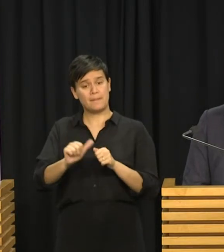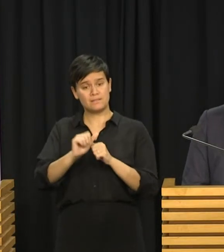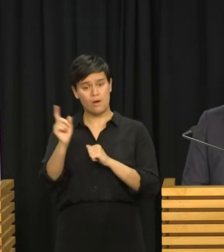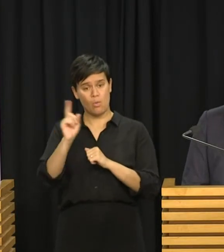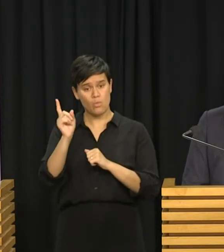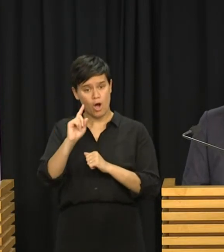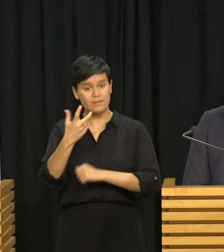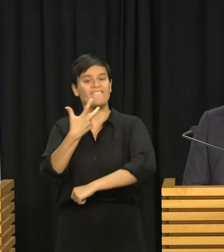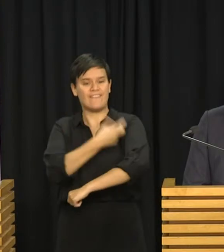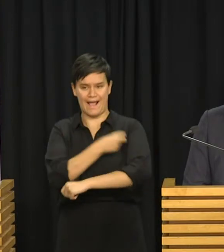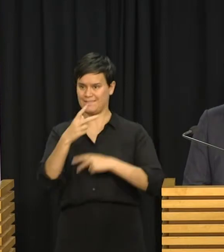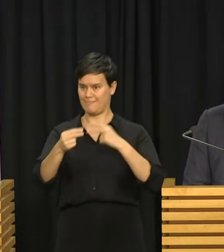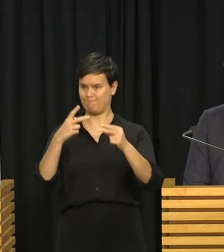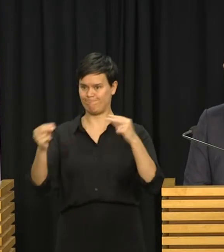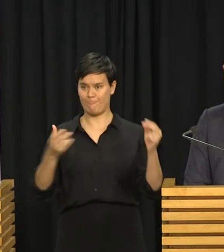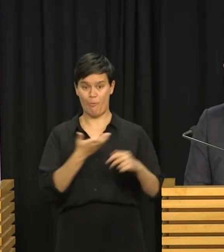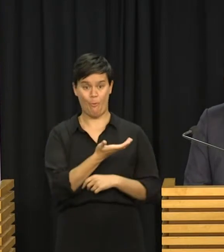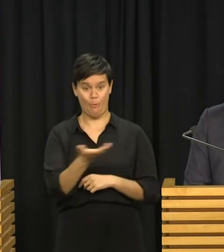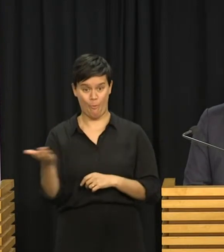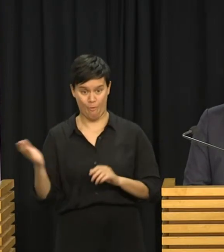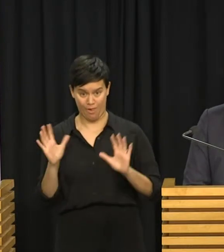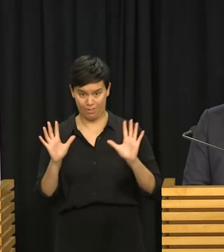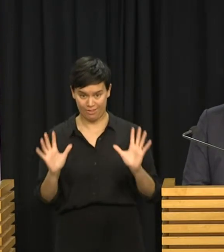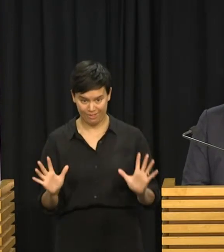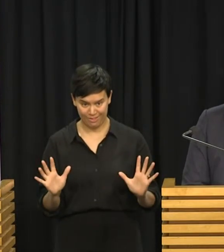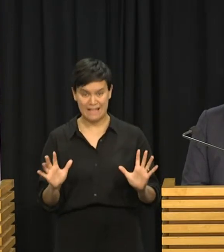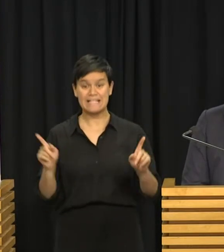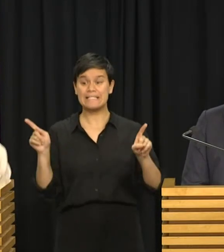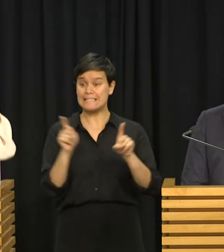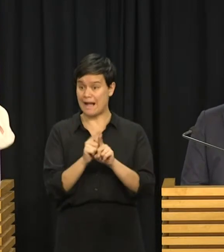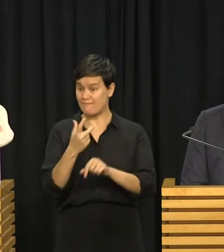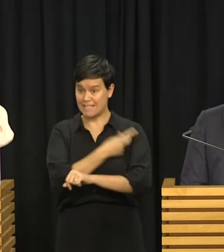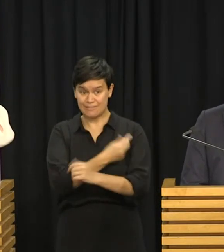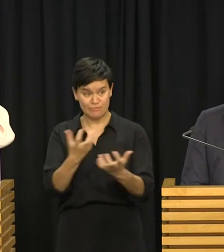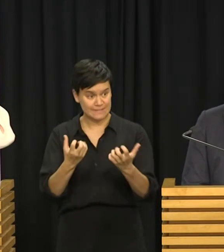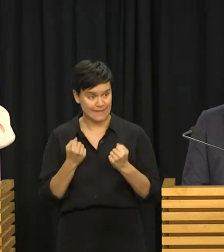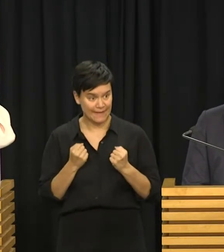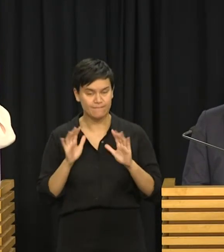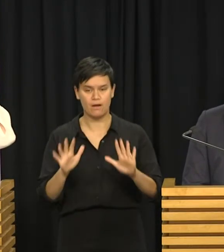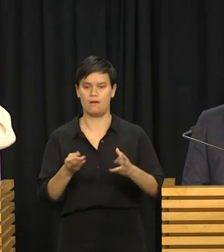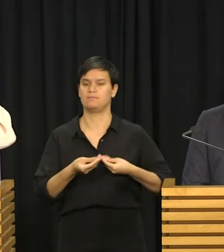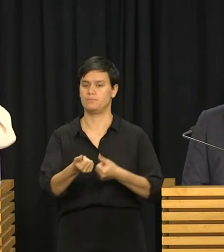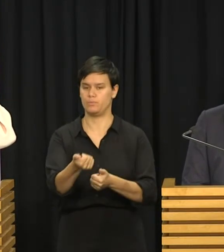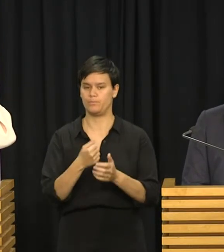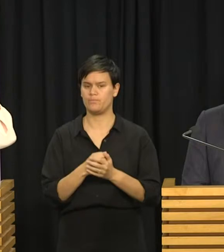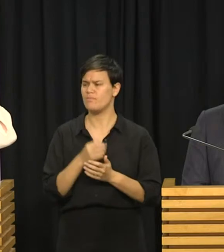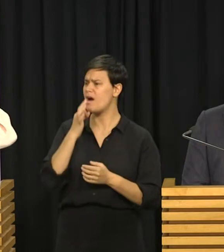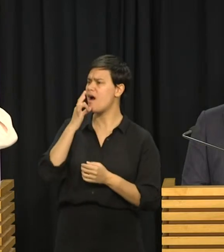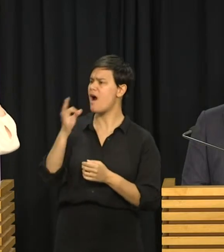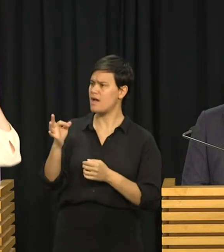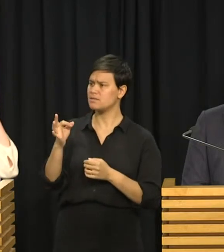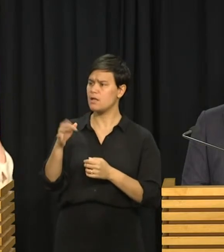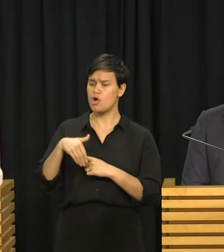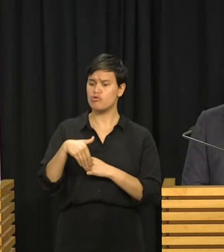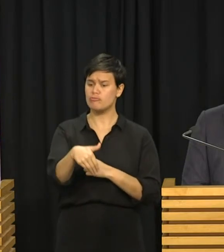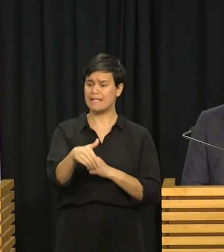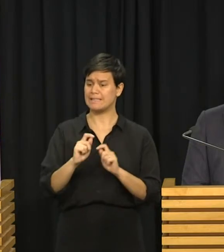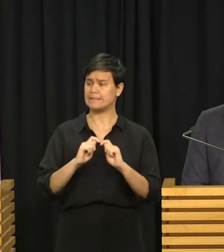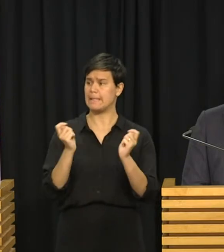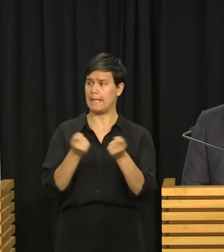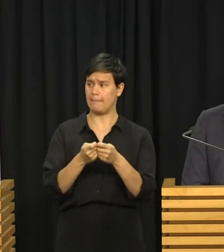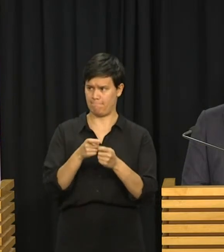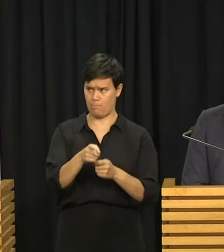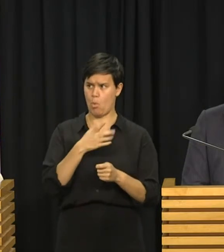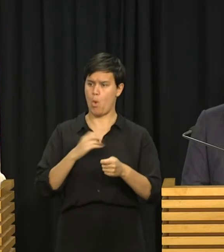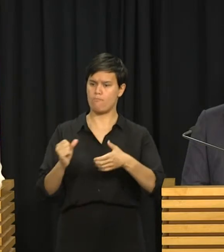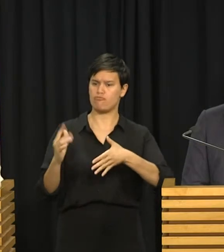a situation of some New Zealanders getting one and some getting the other. What conversations have you had with the black caps about getting vaccinated first?